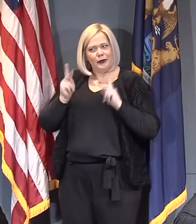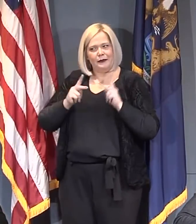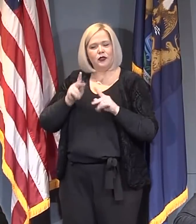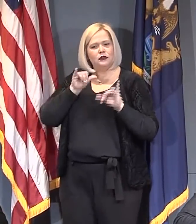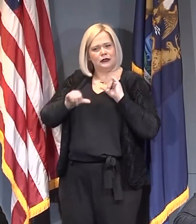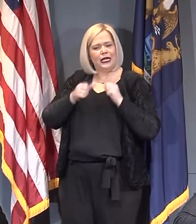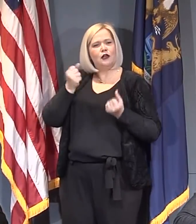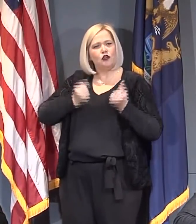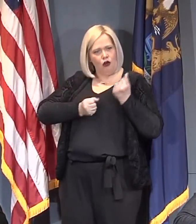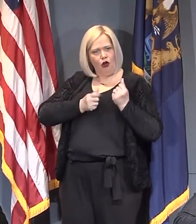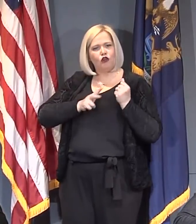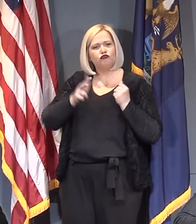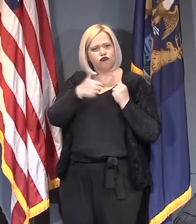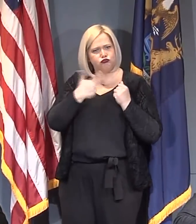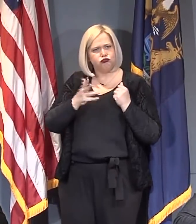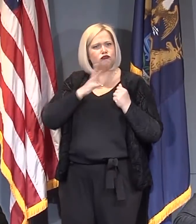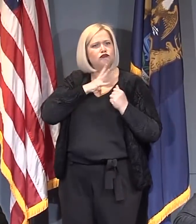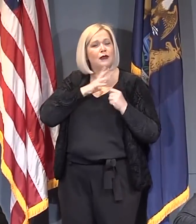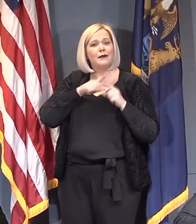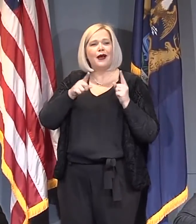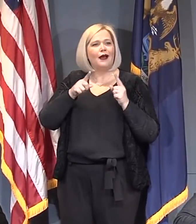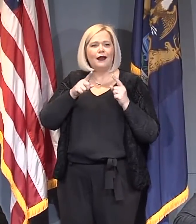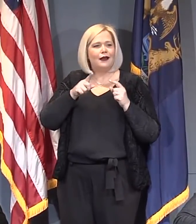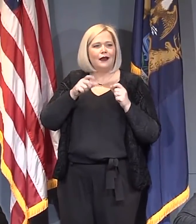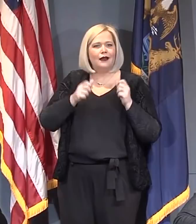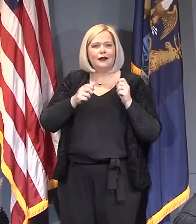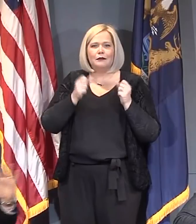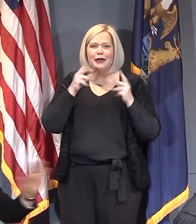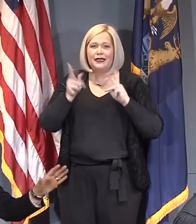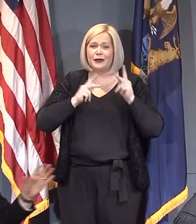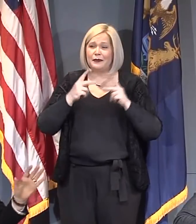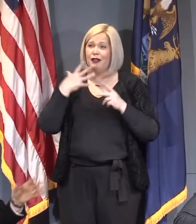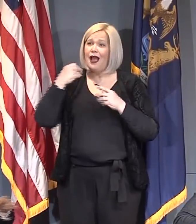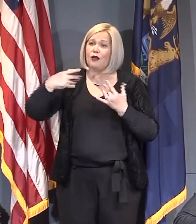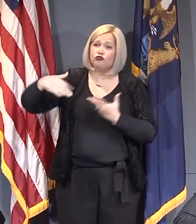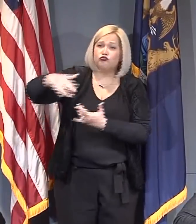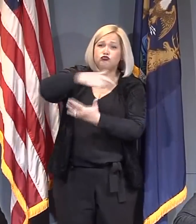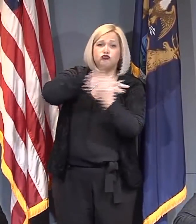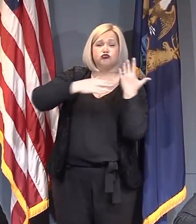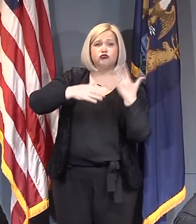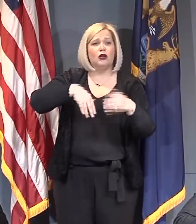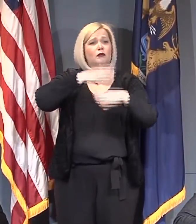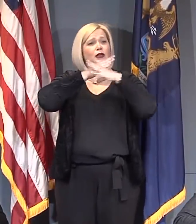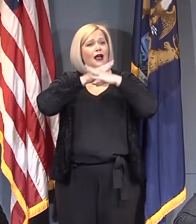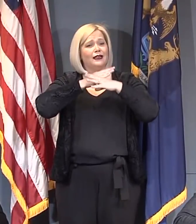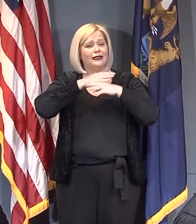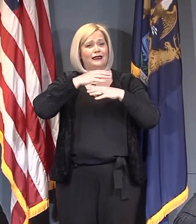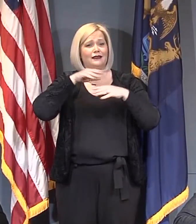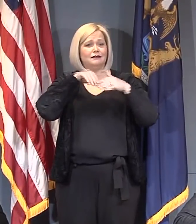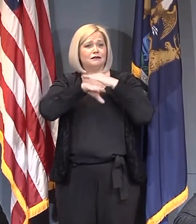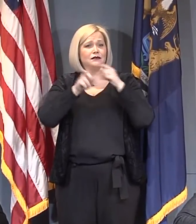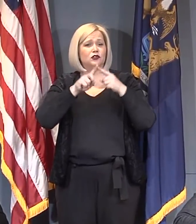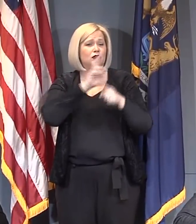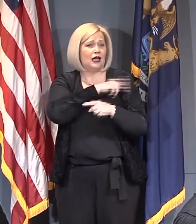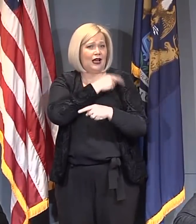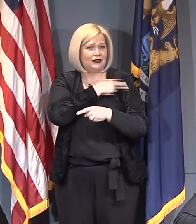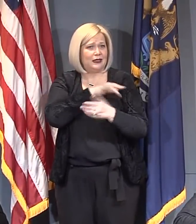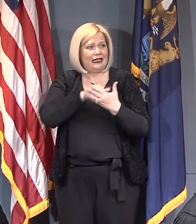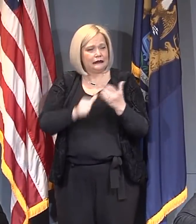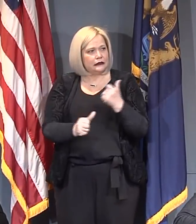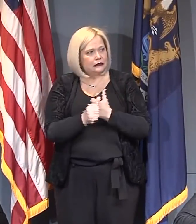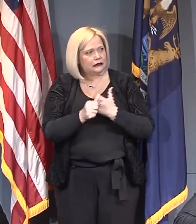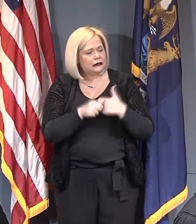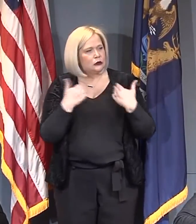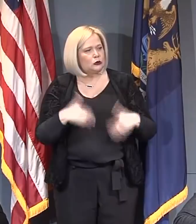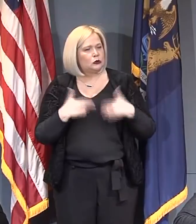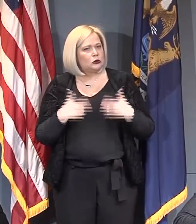were out and congregating, blocking the entrance to Sparrow Hospital, and these are really dangerous